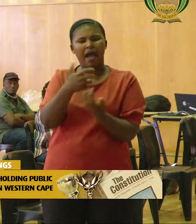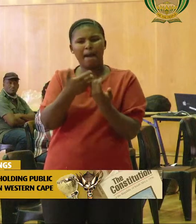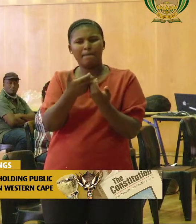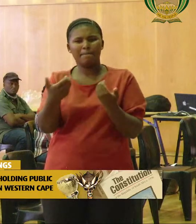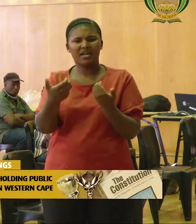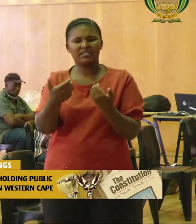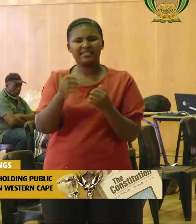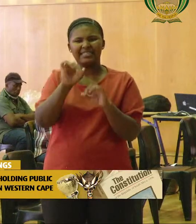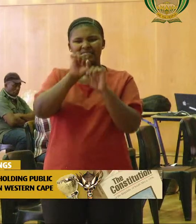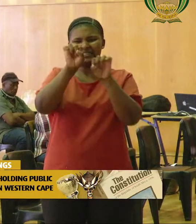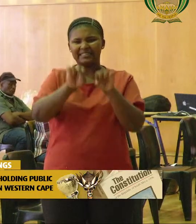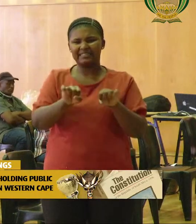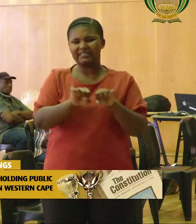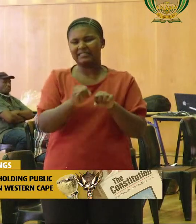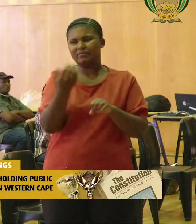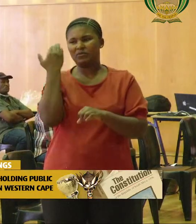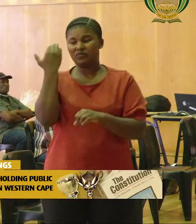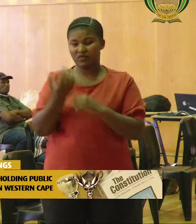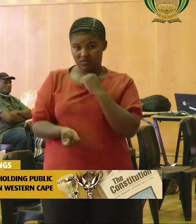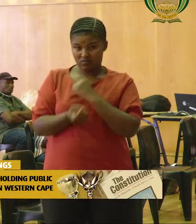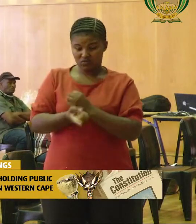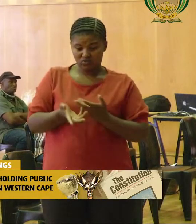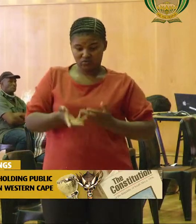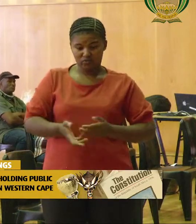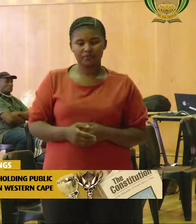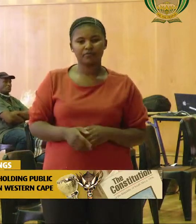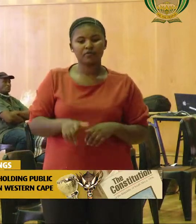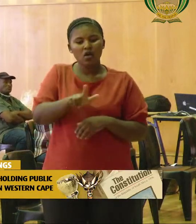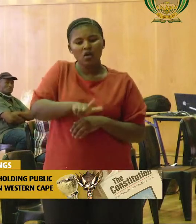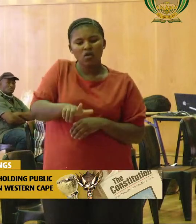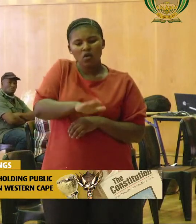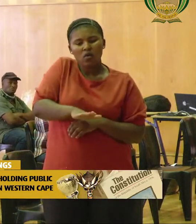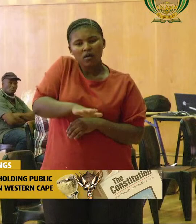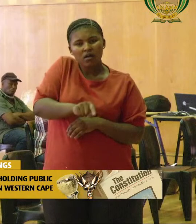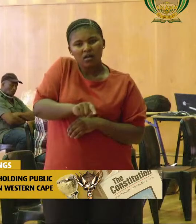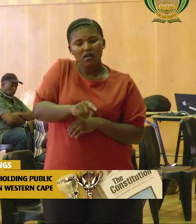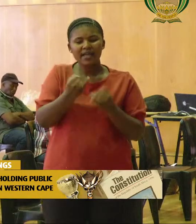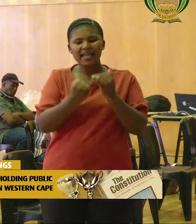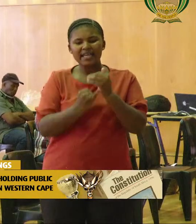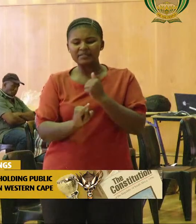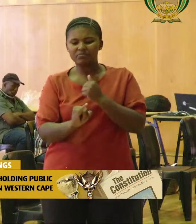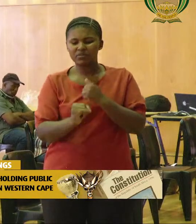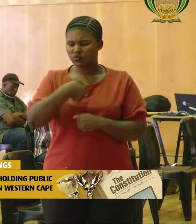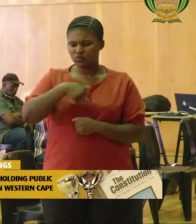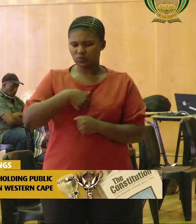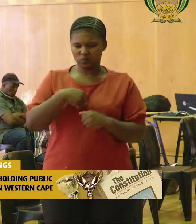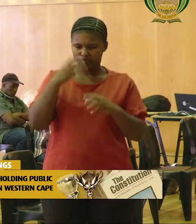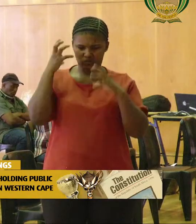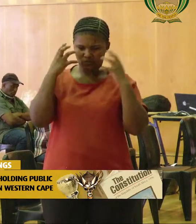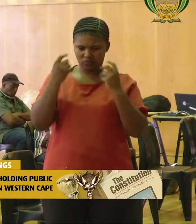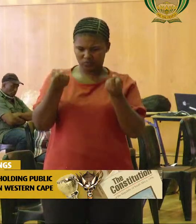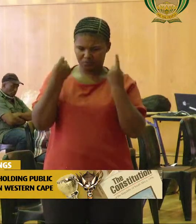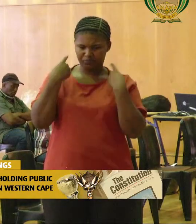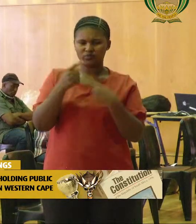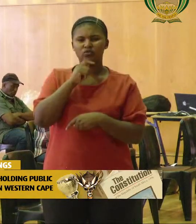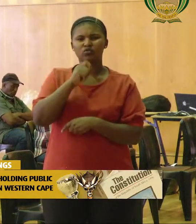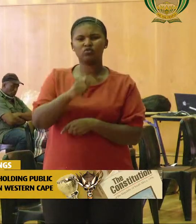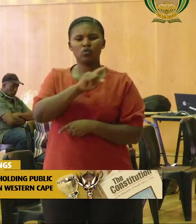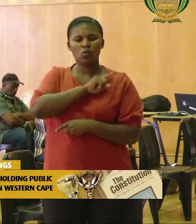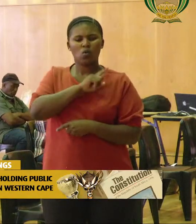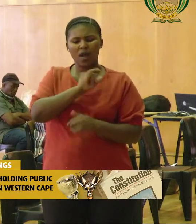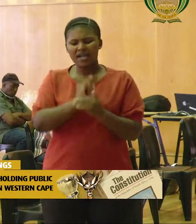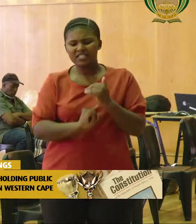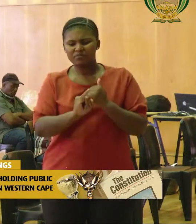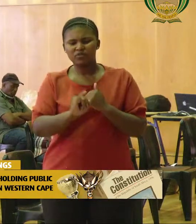And then kwalapha ku-local apha local le nto ye-independent asiyiva kakuhle kwayona because aba bantu aba-account akho